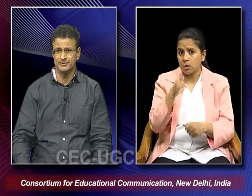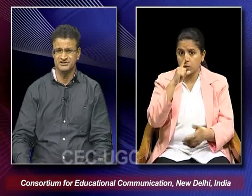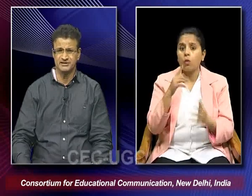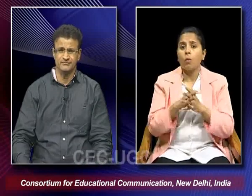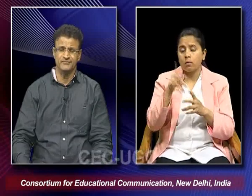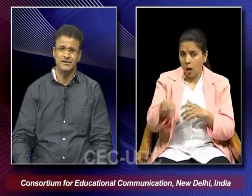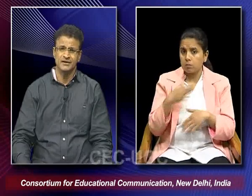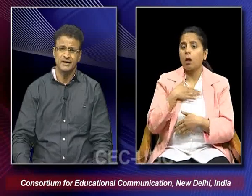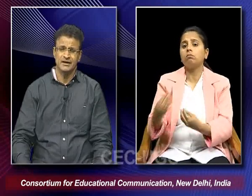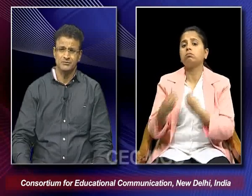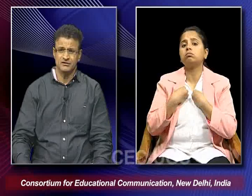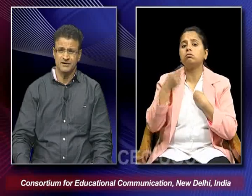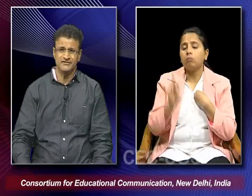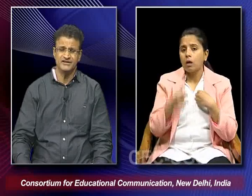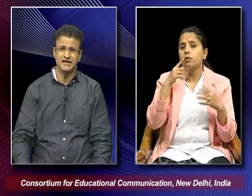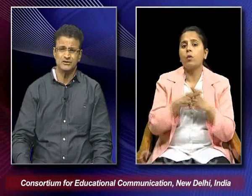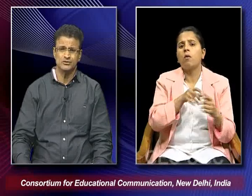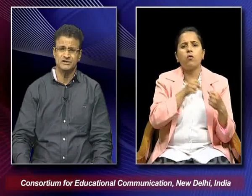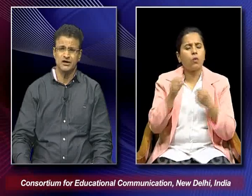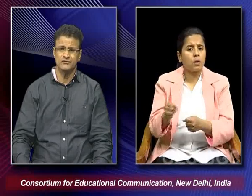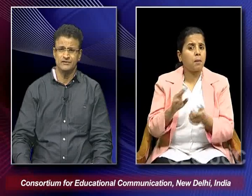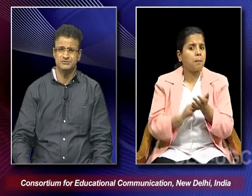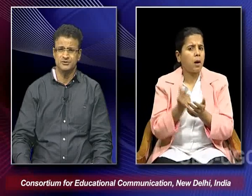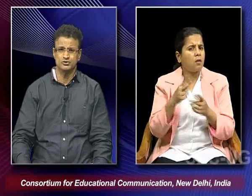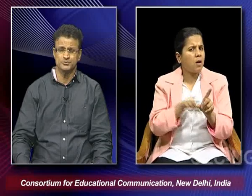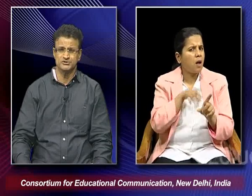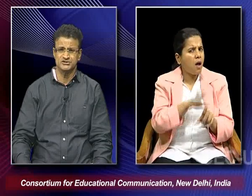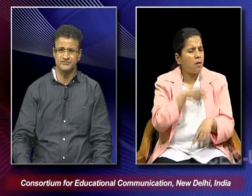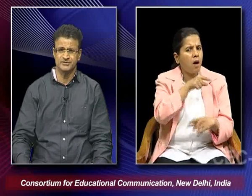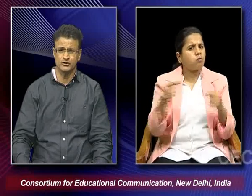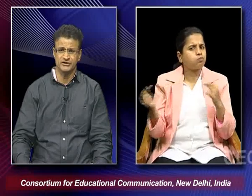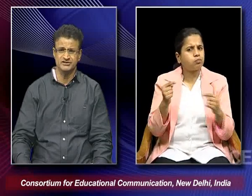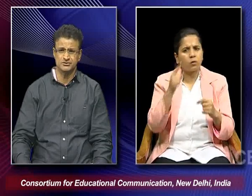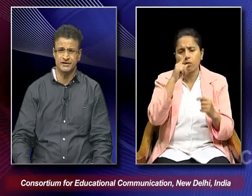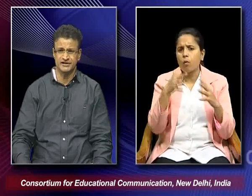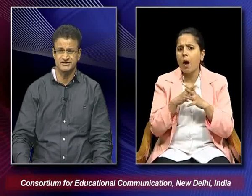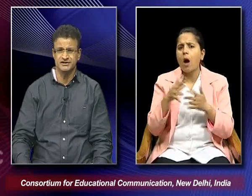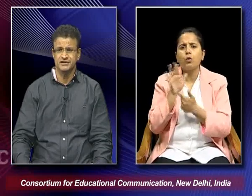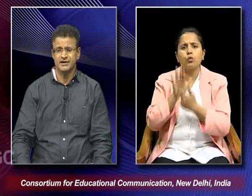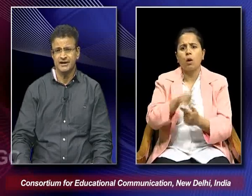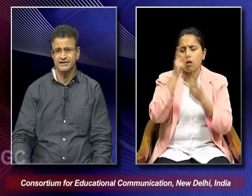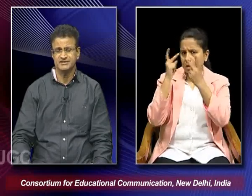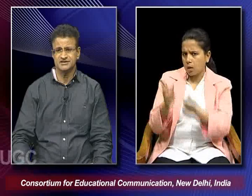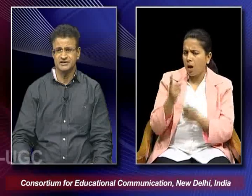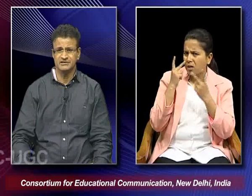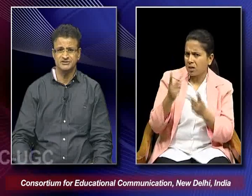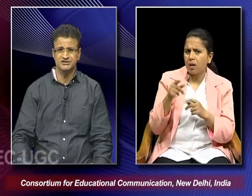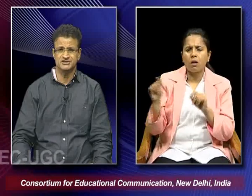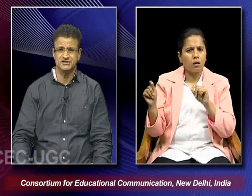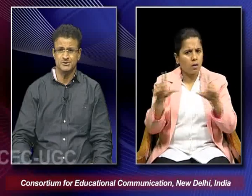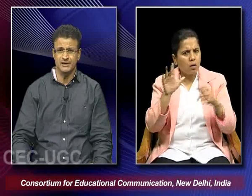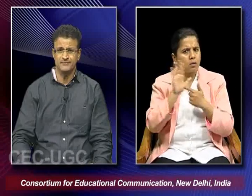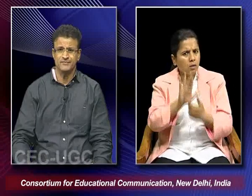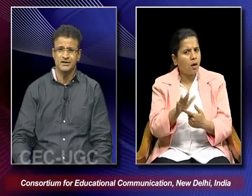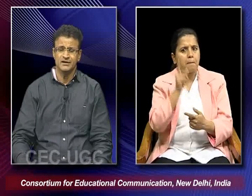do please them. And Mulvey has argued that how films may also position women audience to gaze at screen images